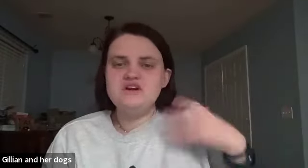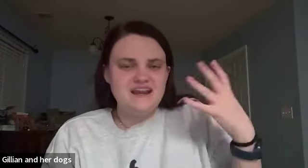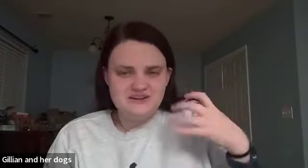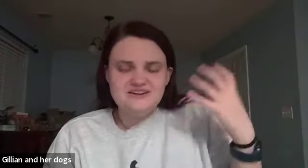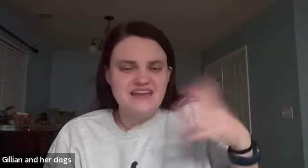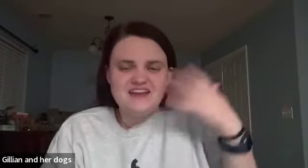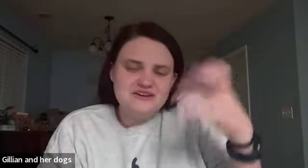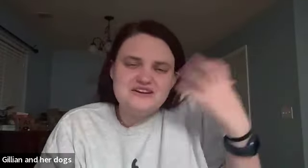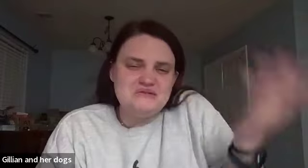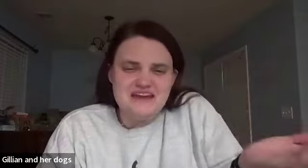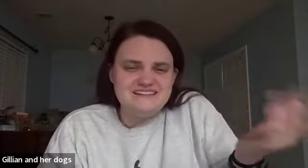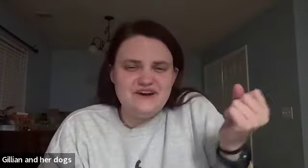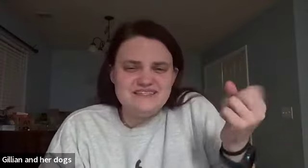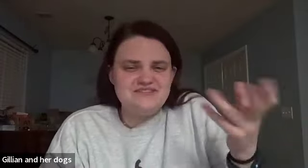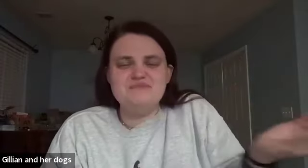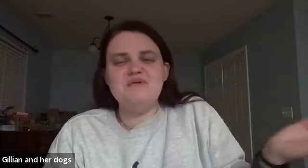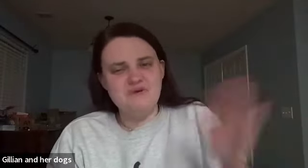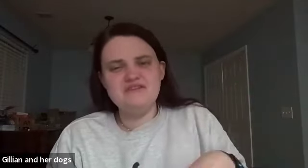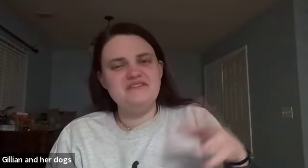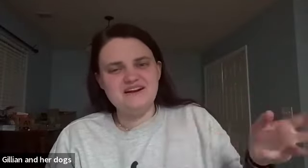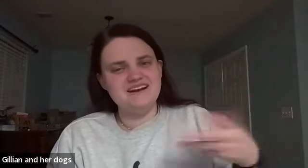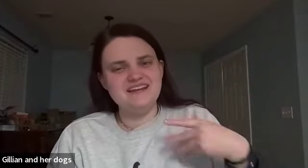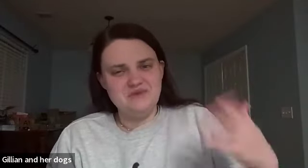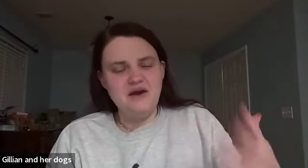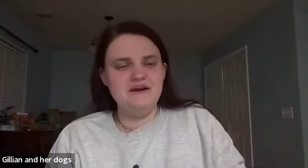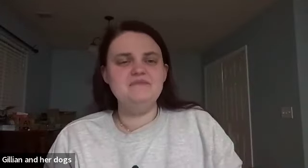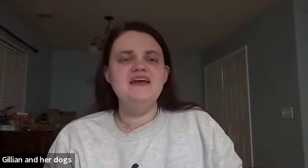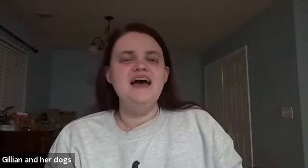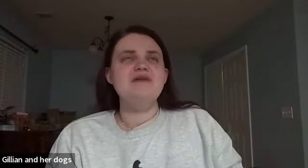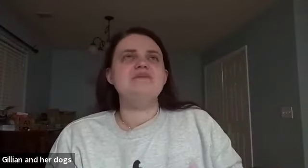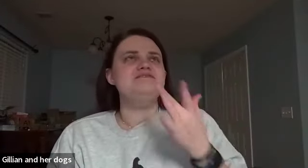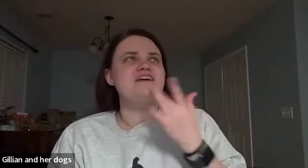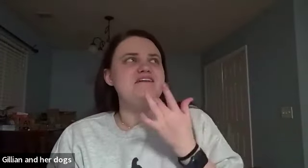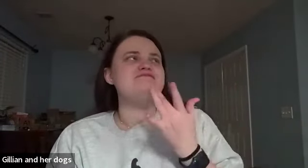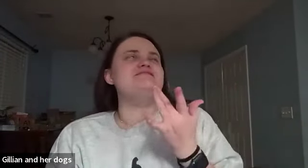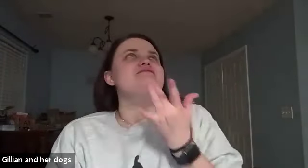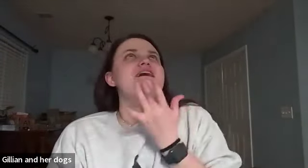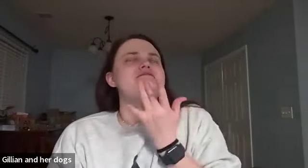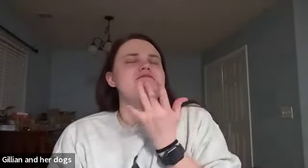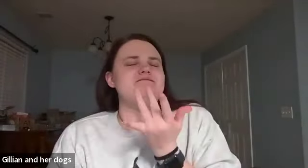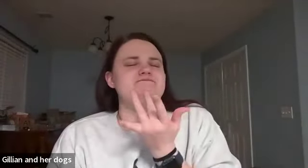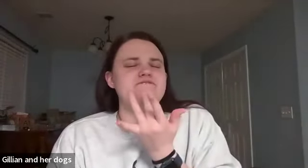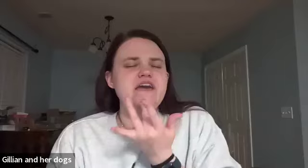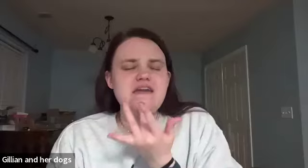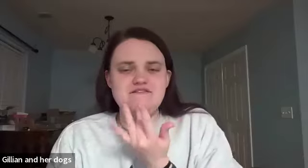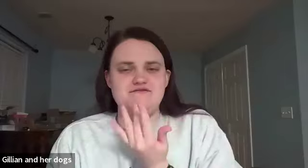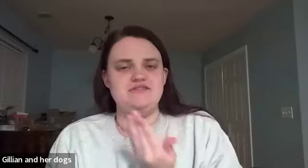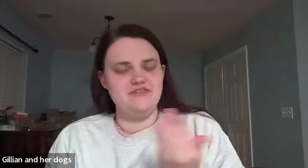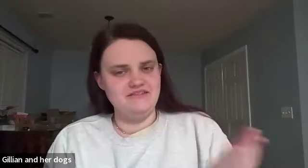The angrier you get and fuss at them, the more that they're going to keep going. And my favorite thing